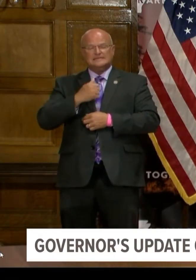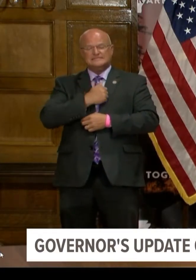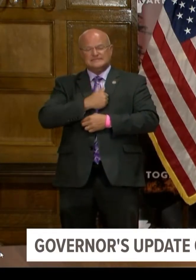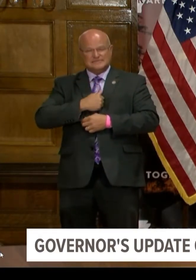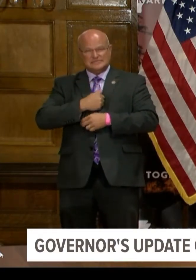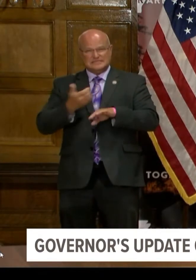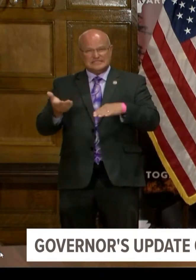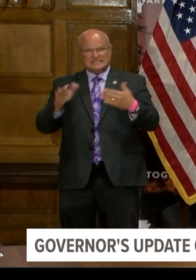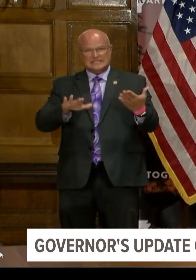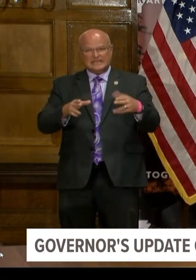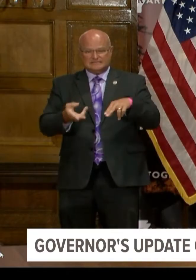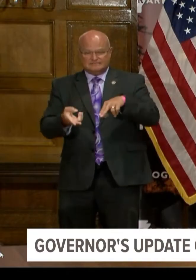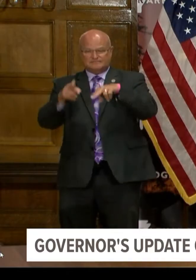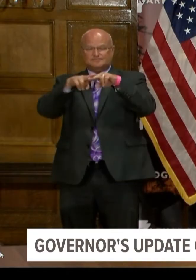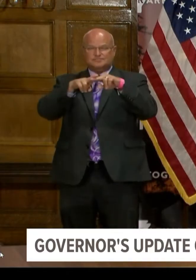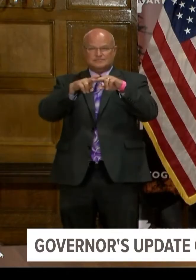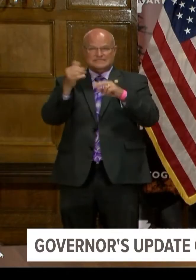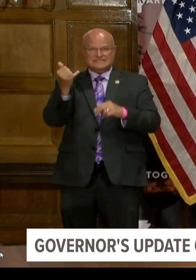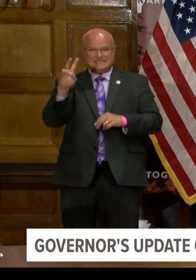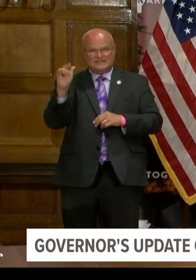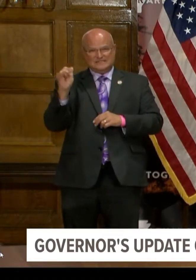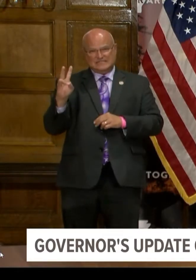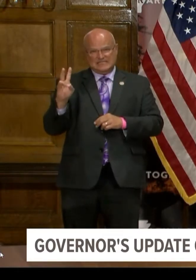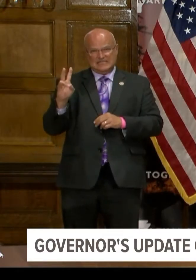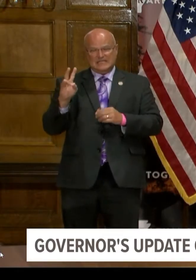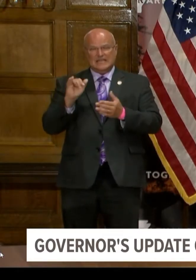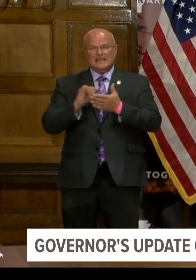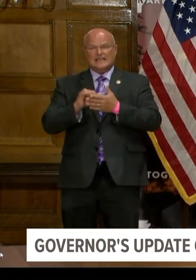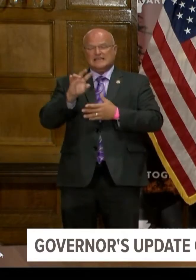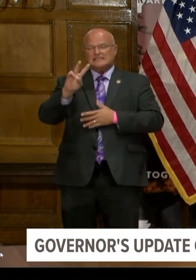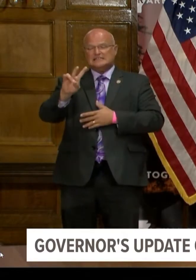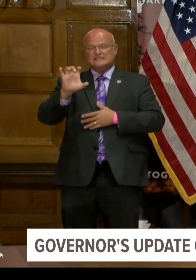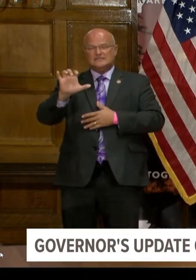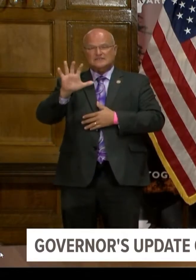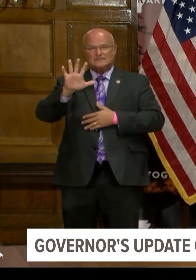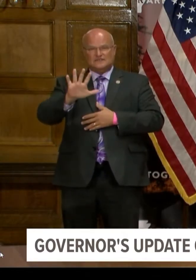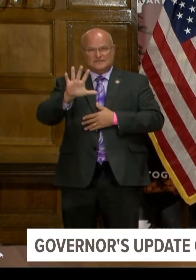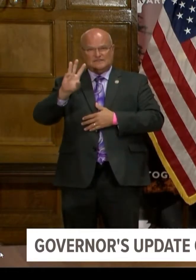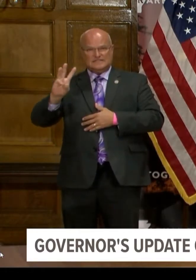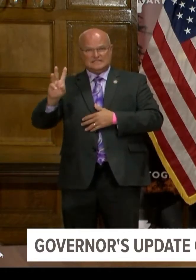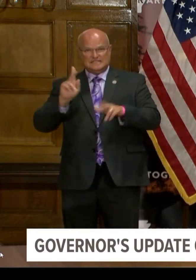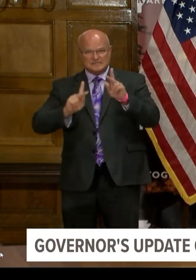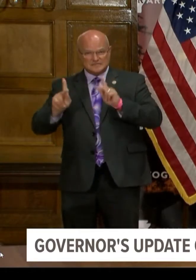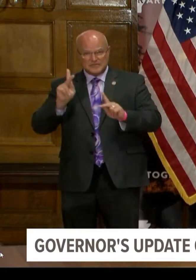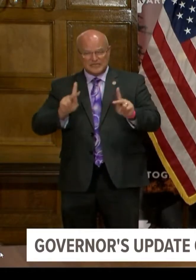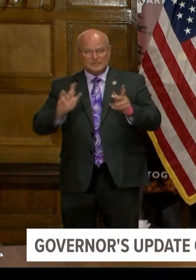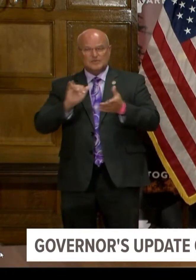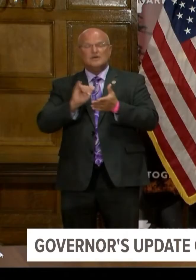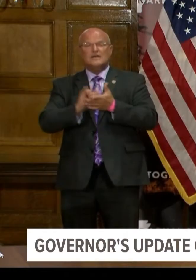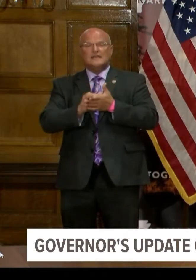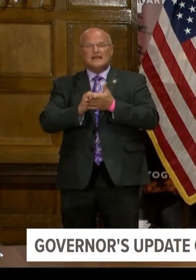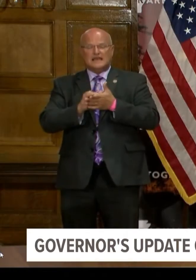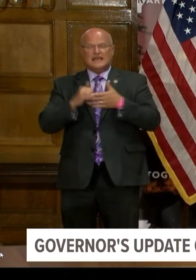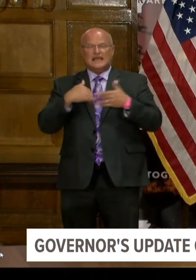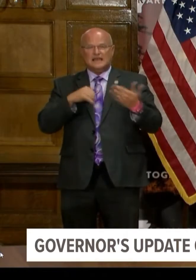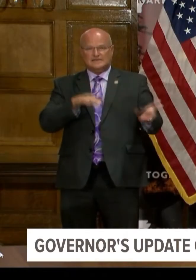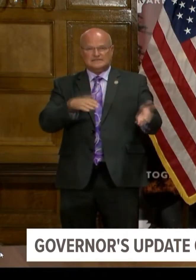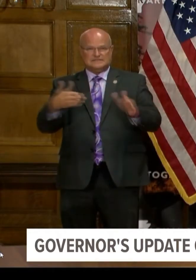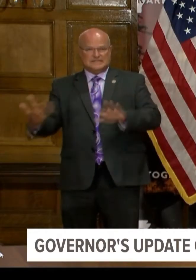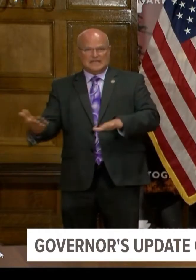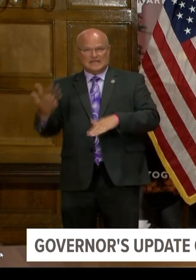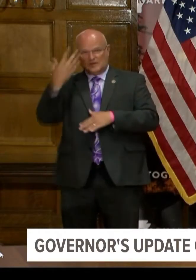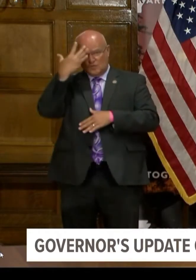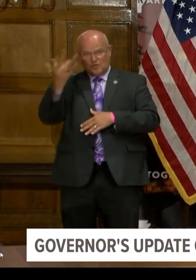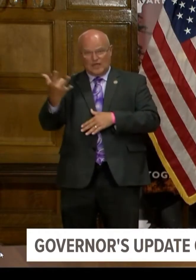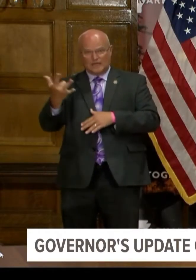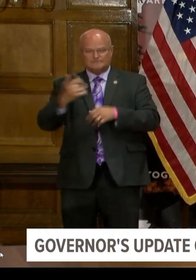deaths are up 17, and that brings us to 756 Arkansans that have lost their life as a result